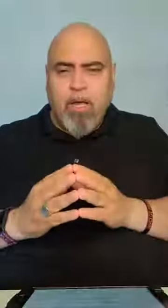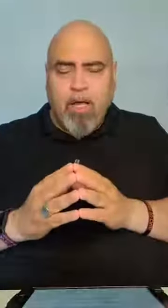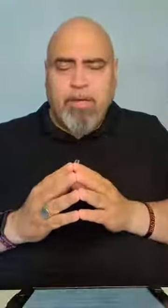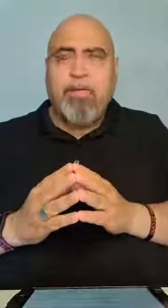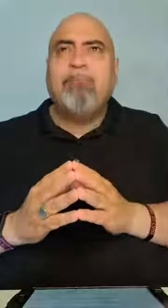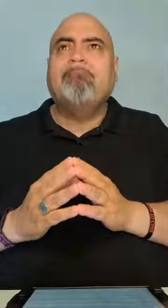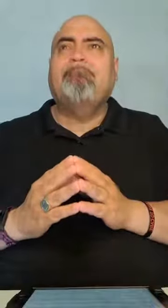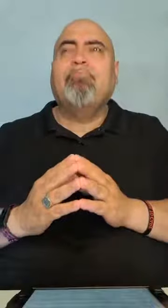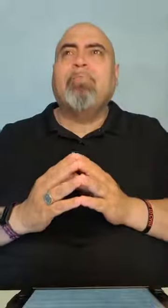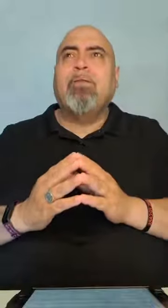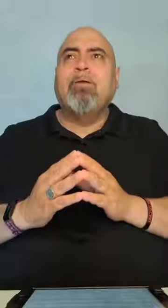God.